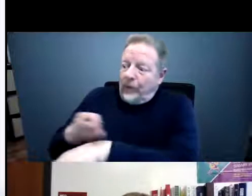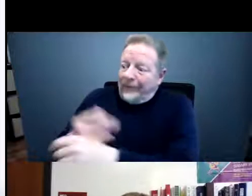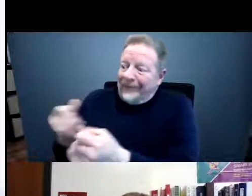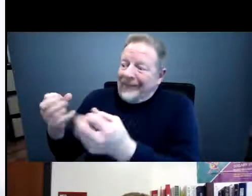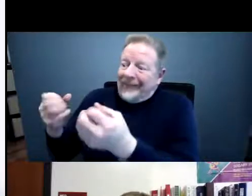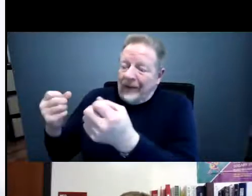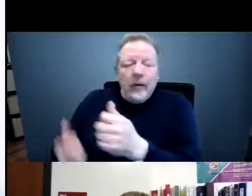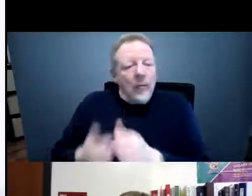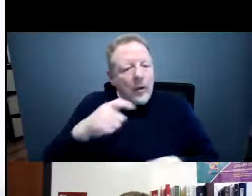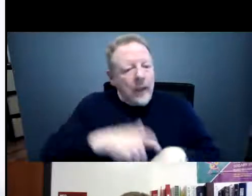the parents do not keep up.